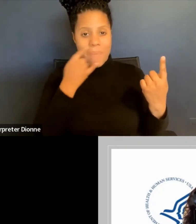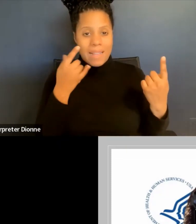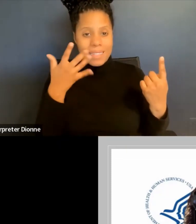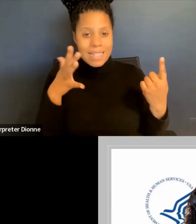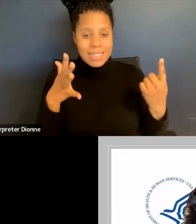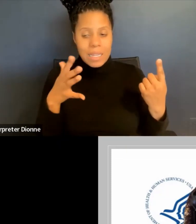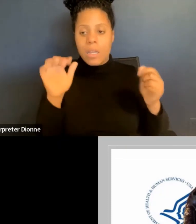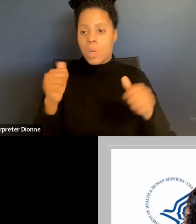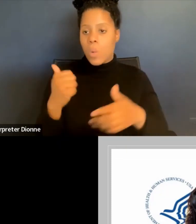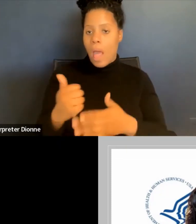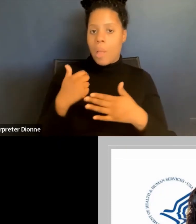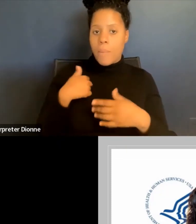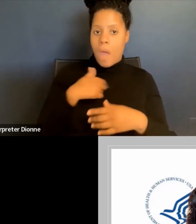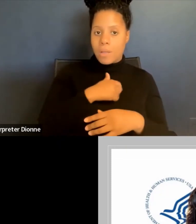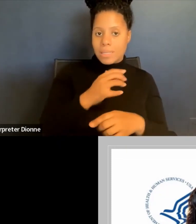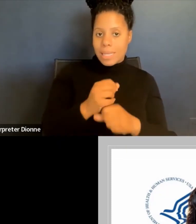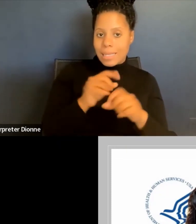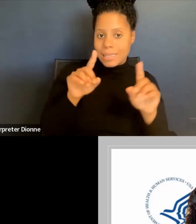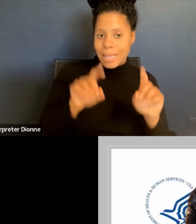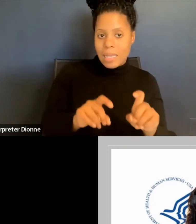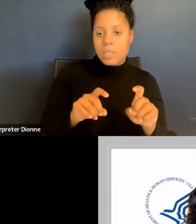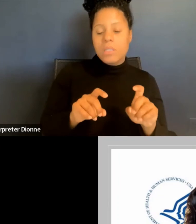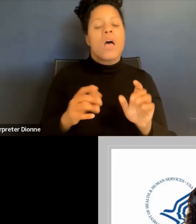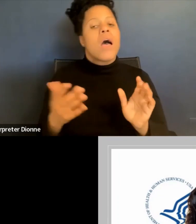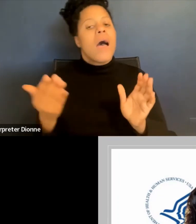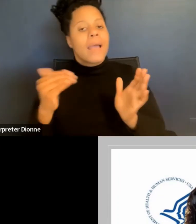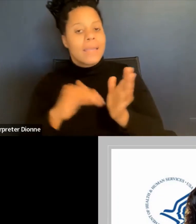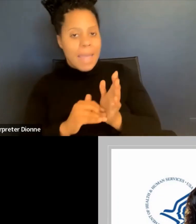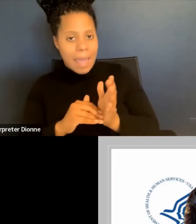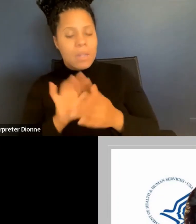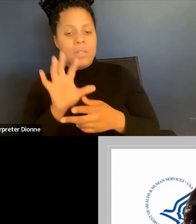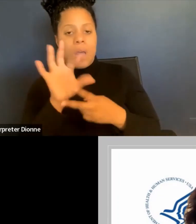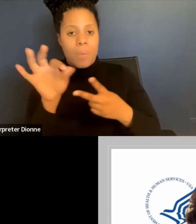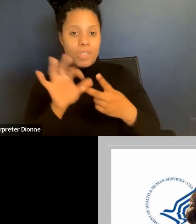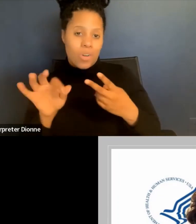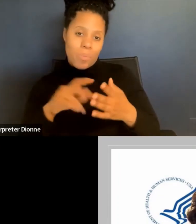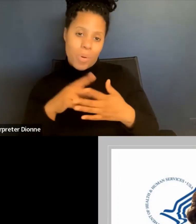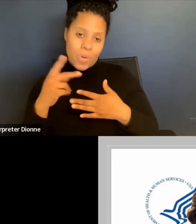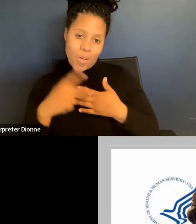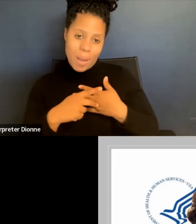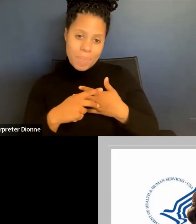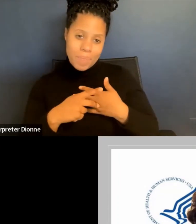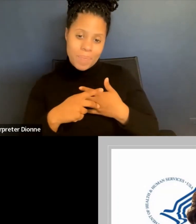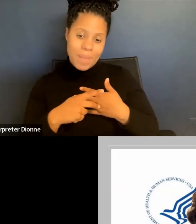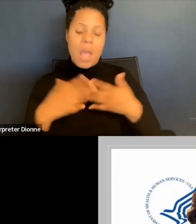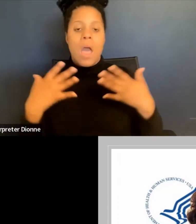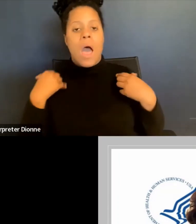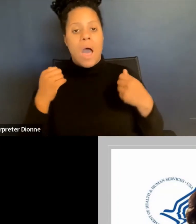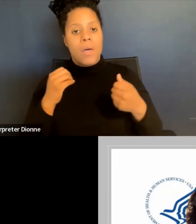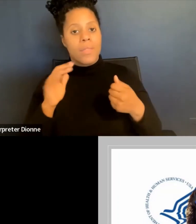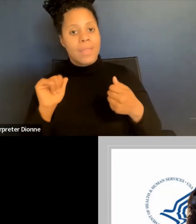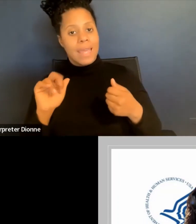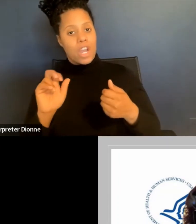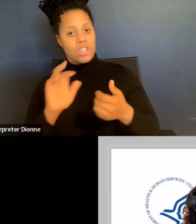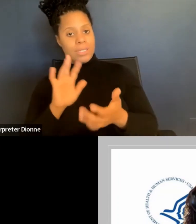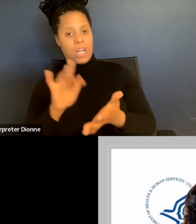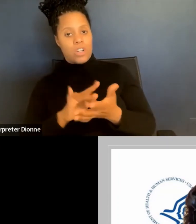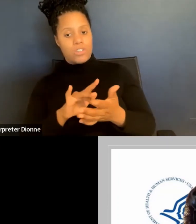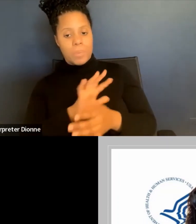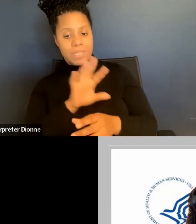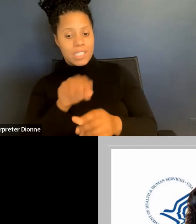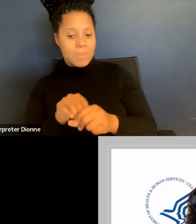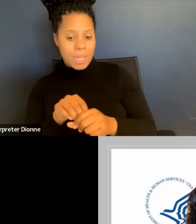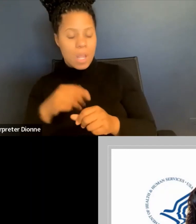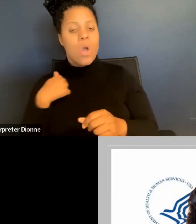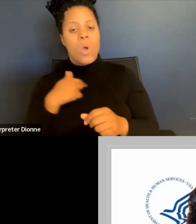Michelle mentioned, these are optional programs that the health centers are participating in. We are all